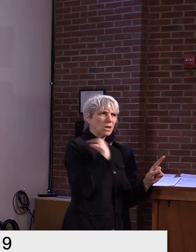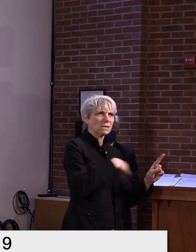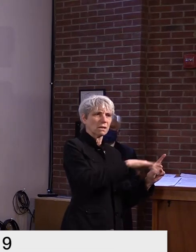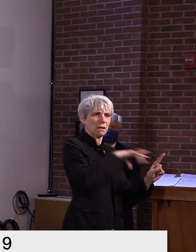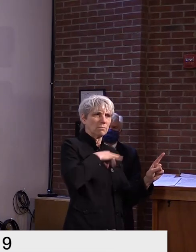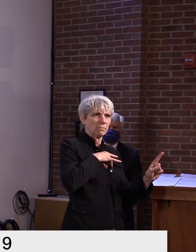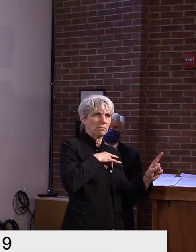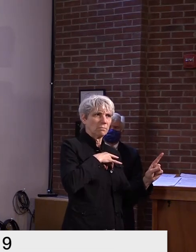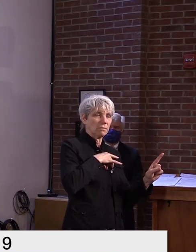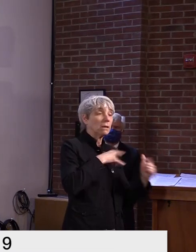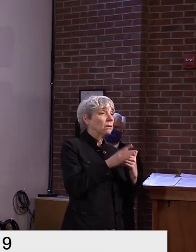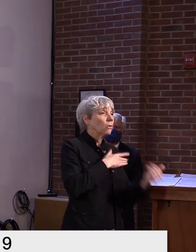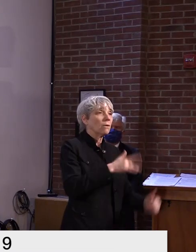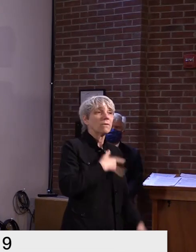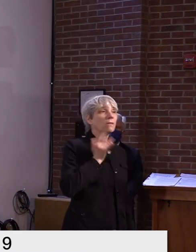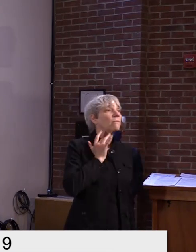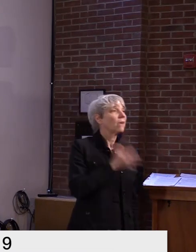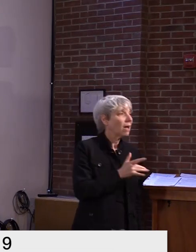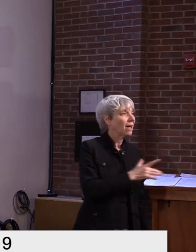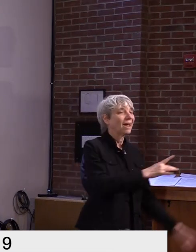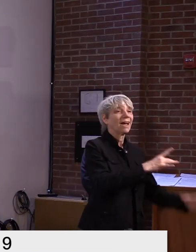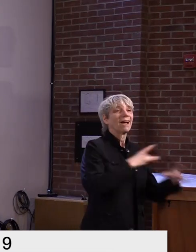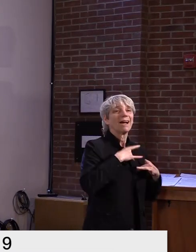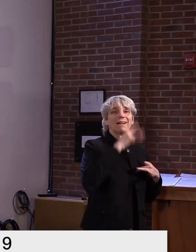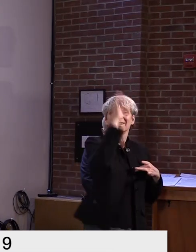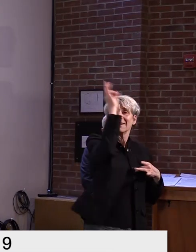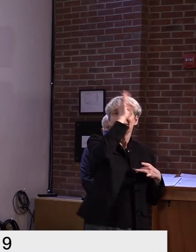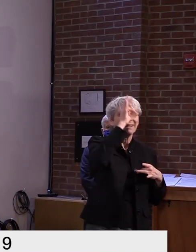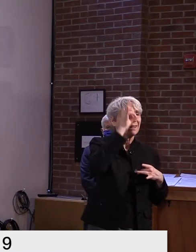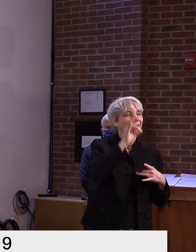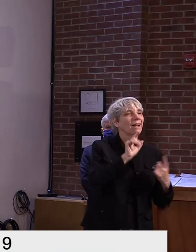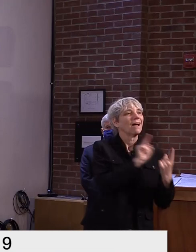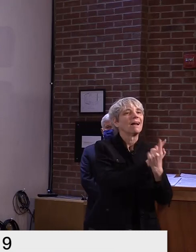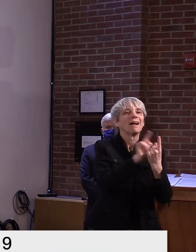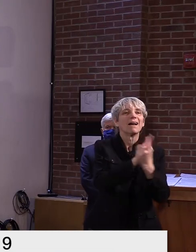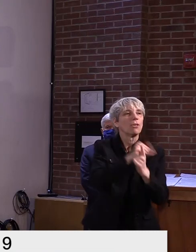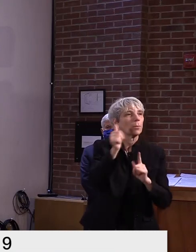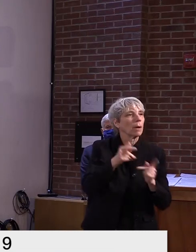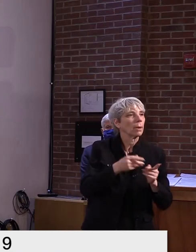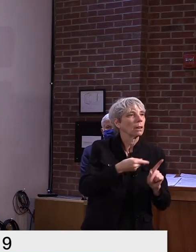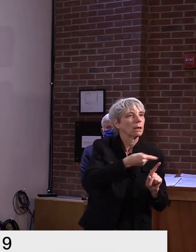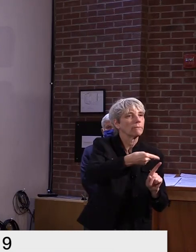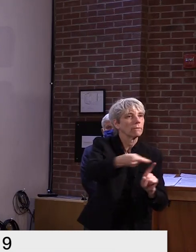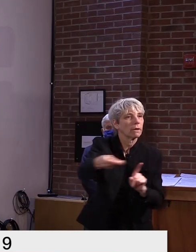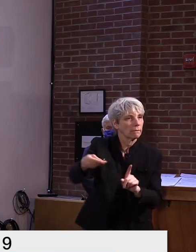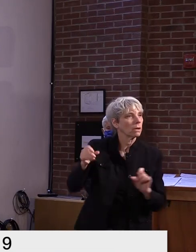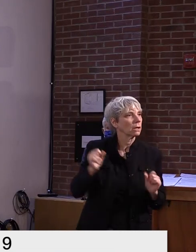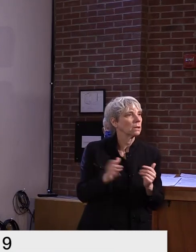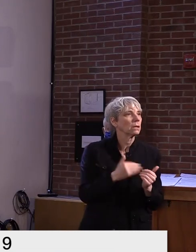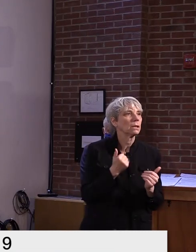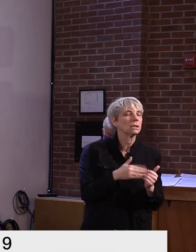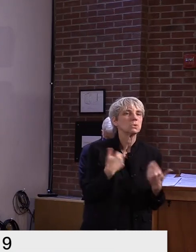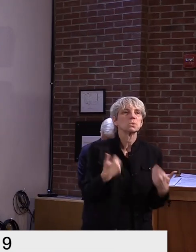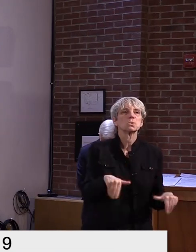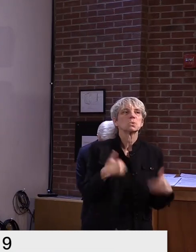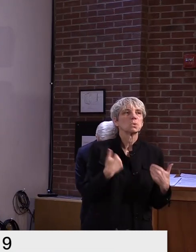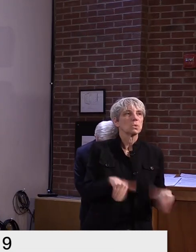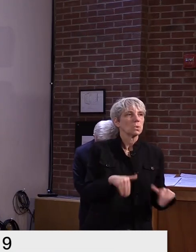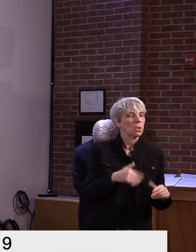shed virus before they show symptoms, the so-called pre-symptomatic state that I've talked about